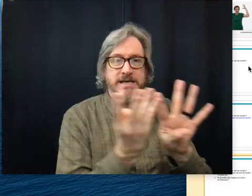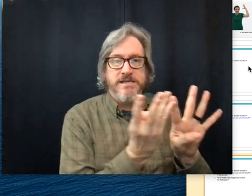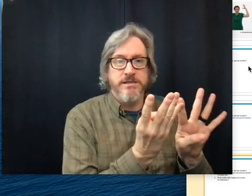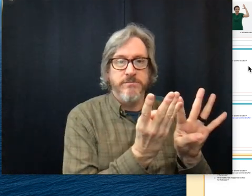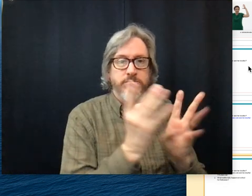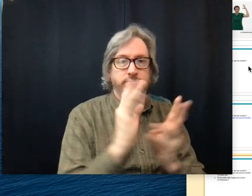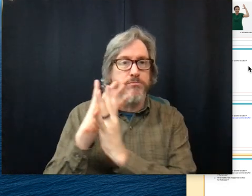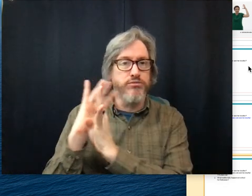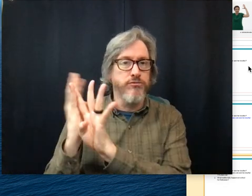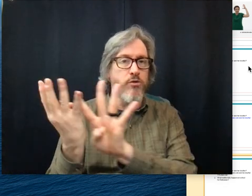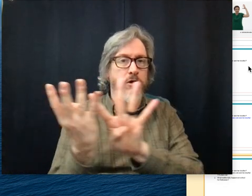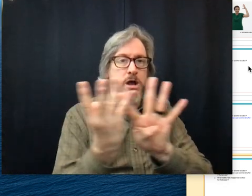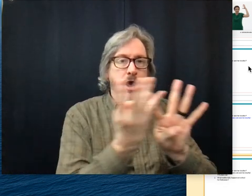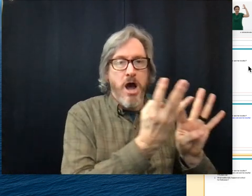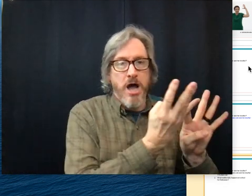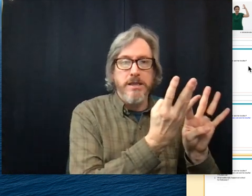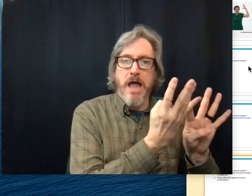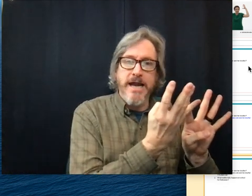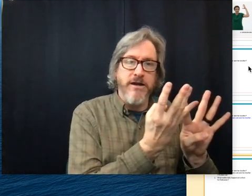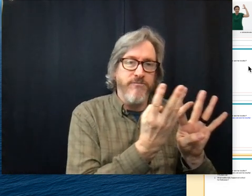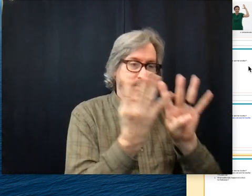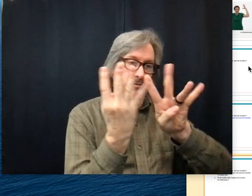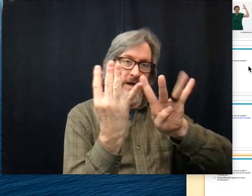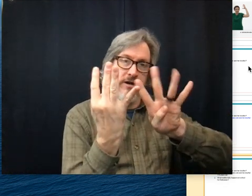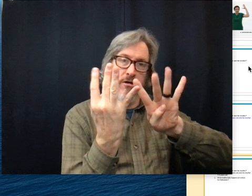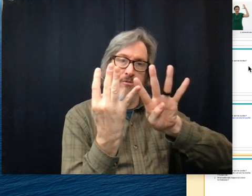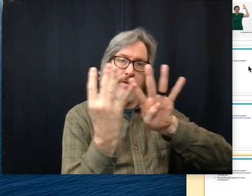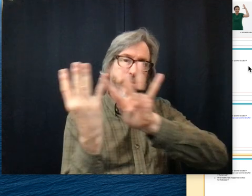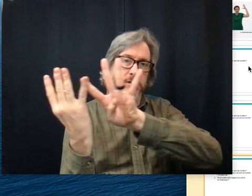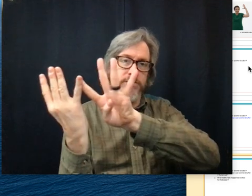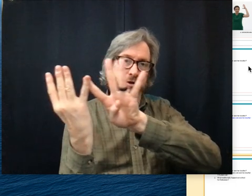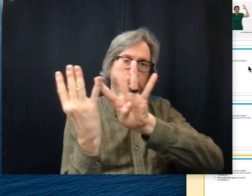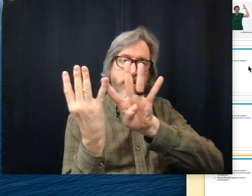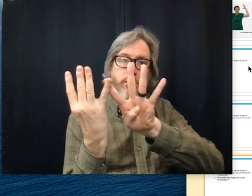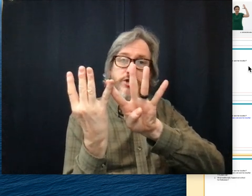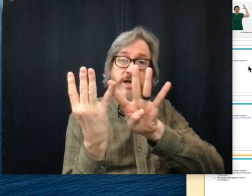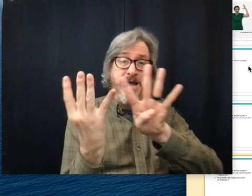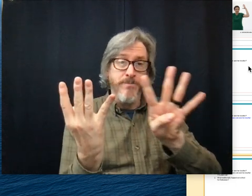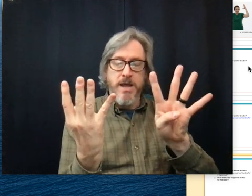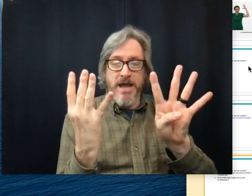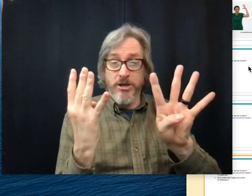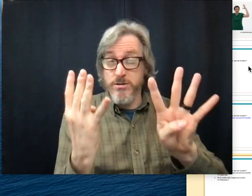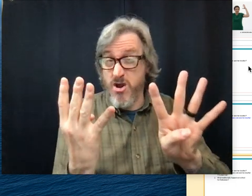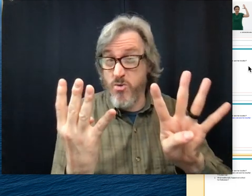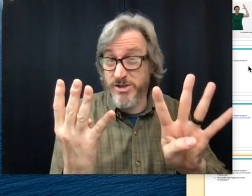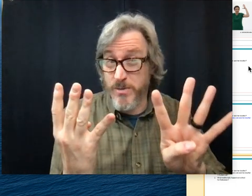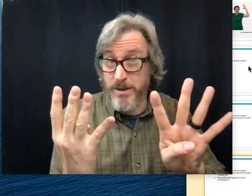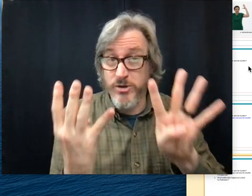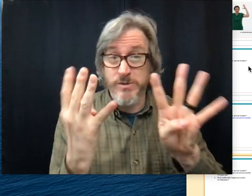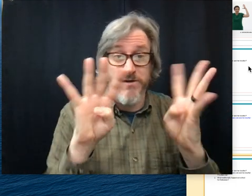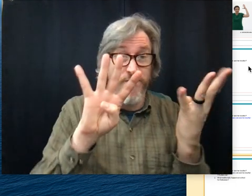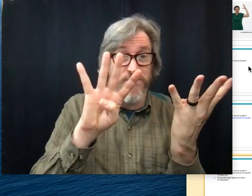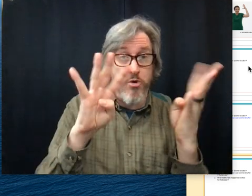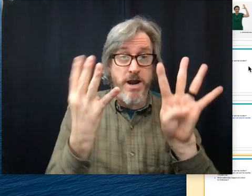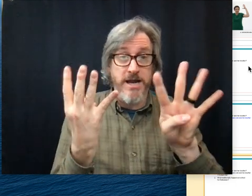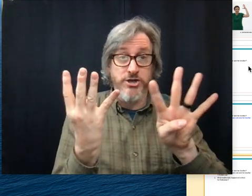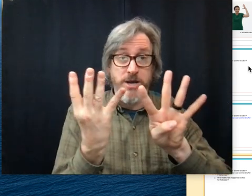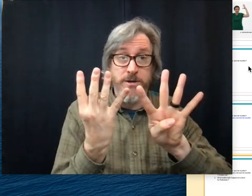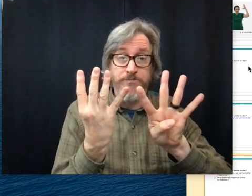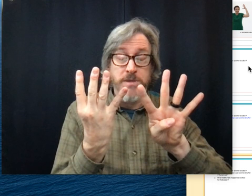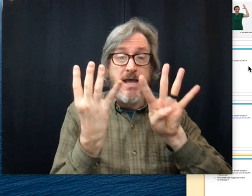does this for a line of people, right? Here are all the people, and they're marching. You'll notice when people use